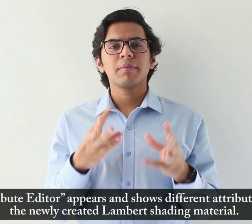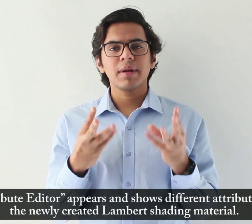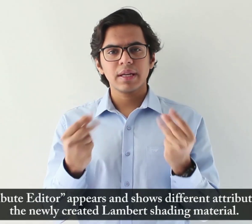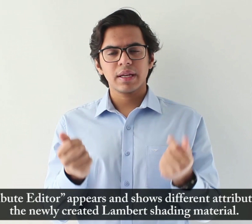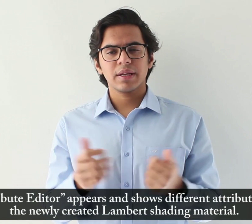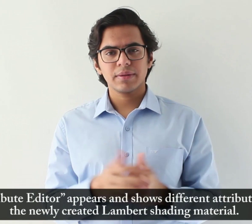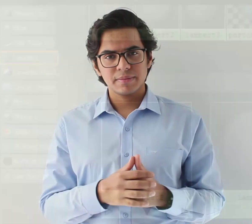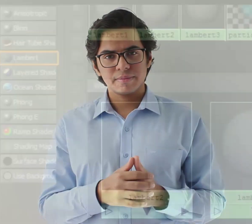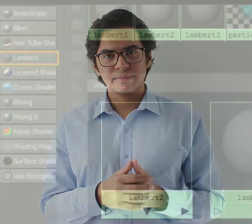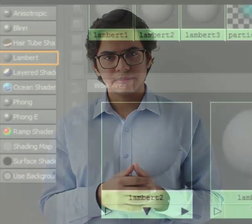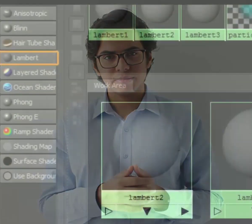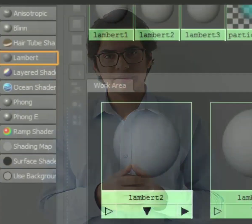shading material.